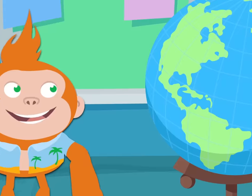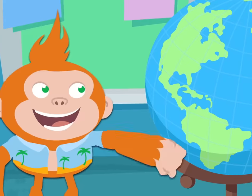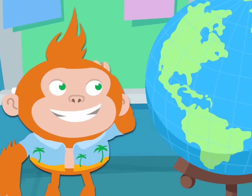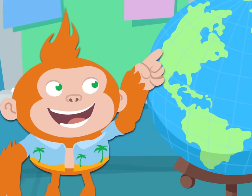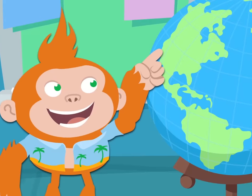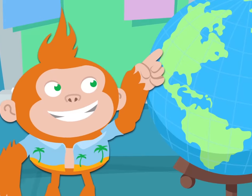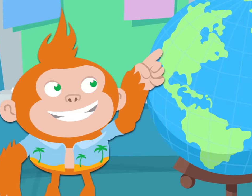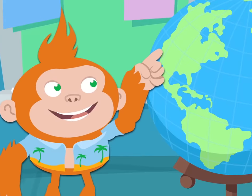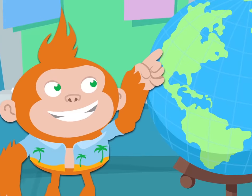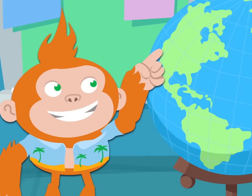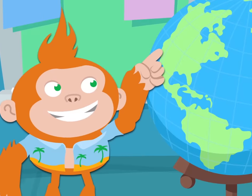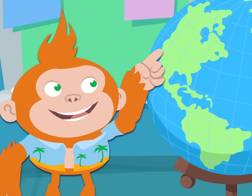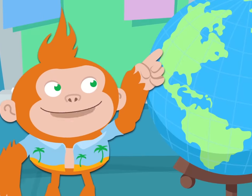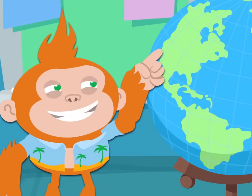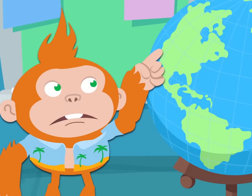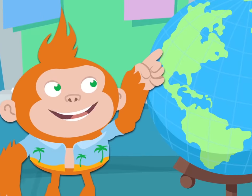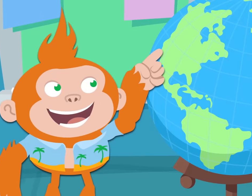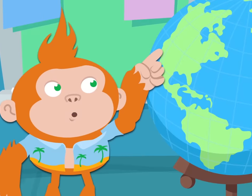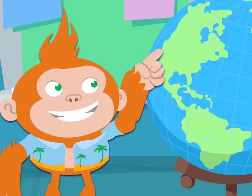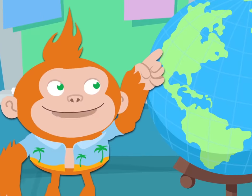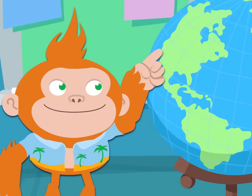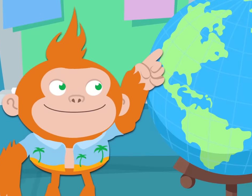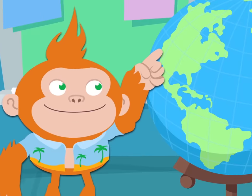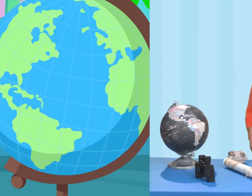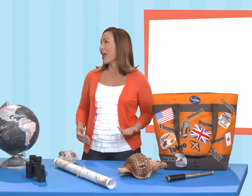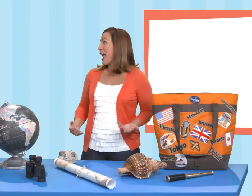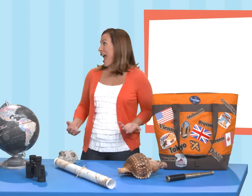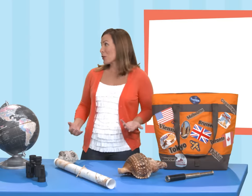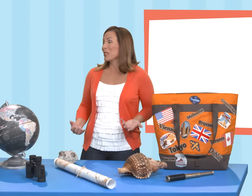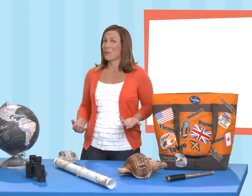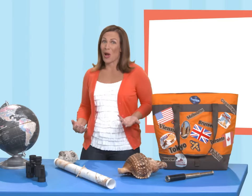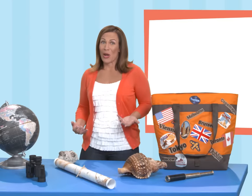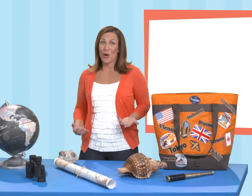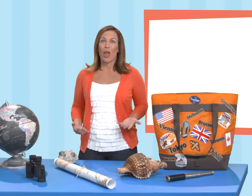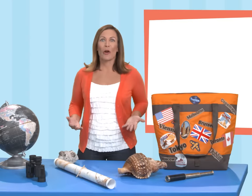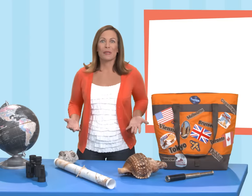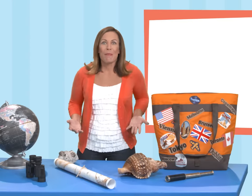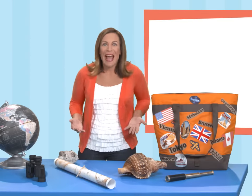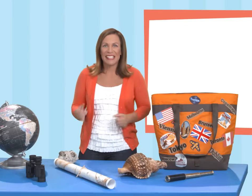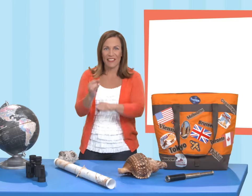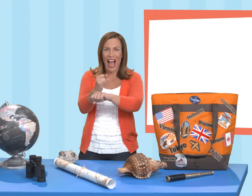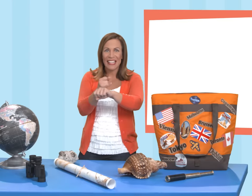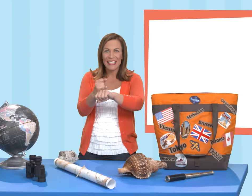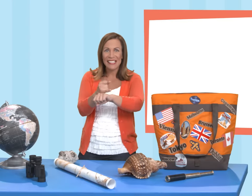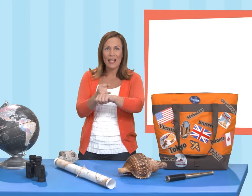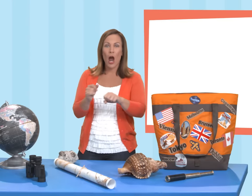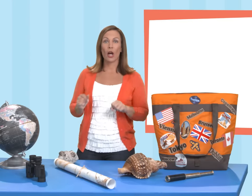Not like those other massive islands on the map. Actually, Bongo, those massive islands are